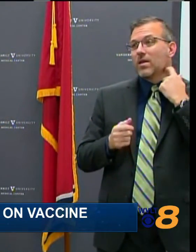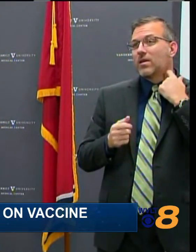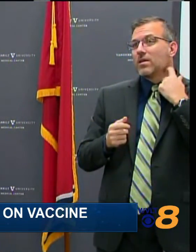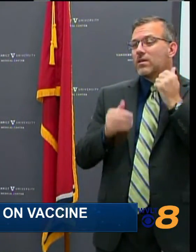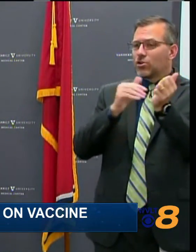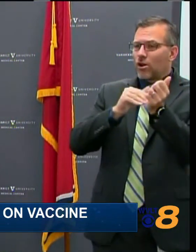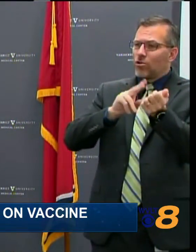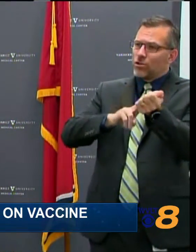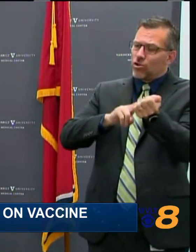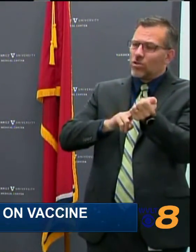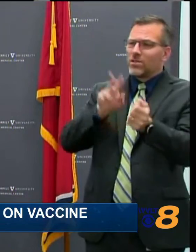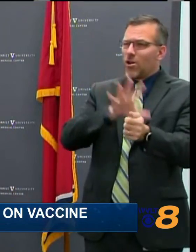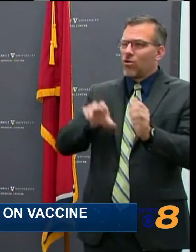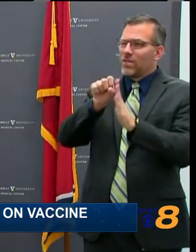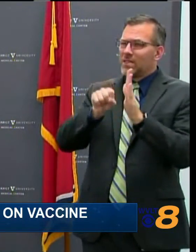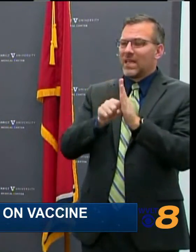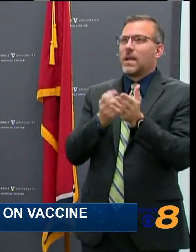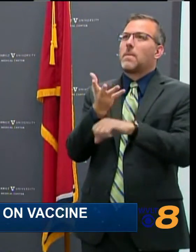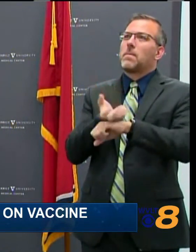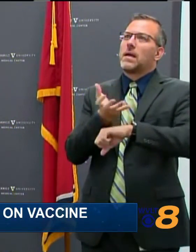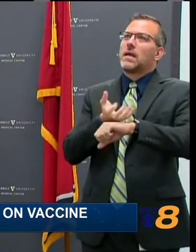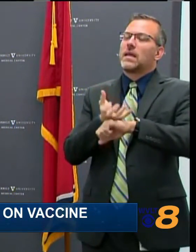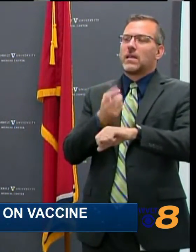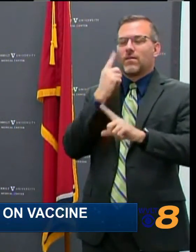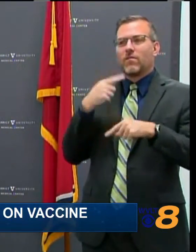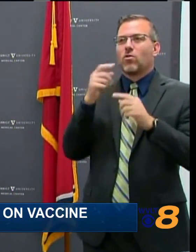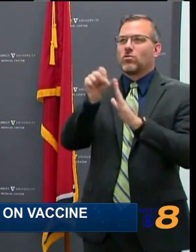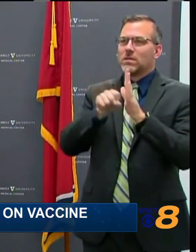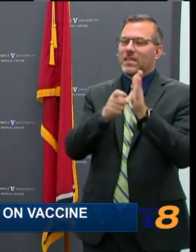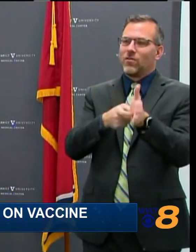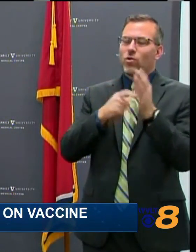been begging for a statewide mask mandate. Yeah.